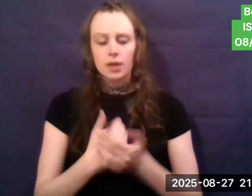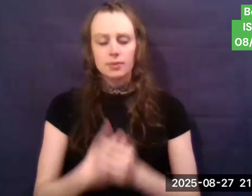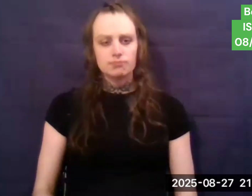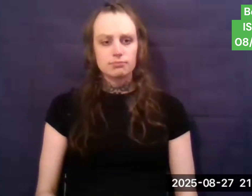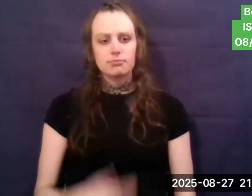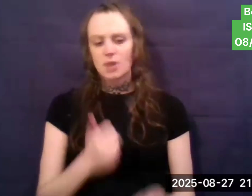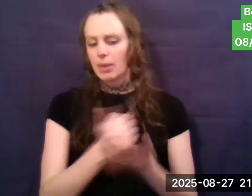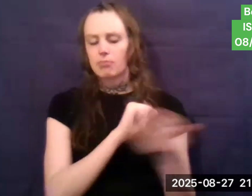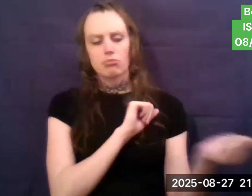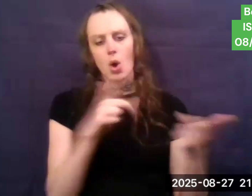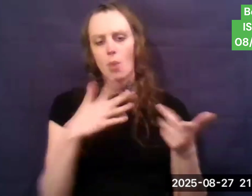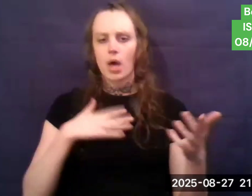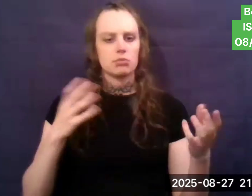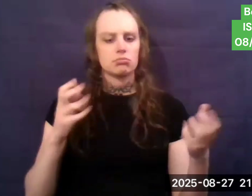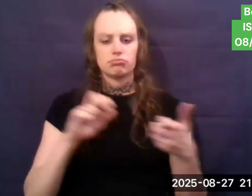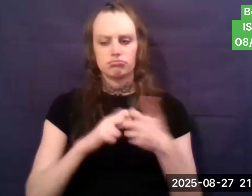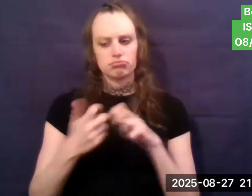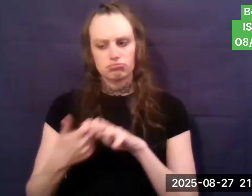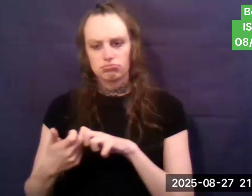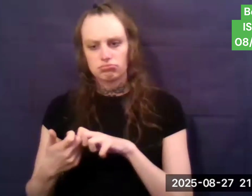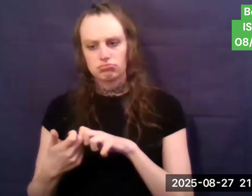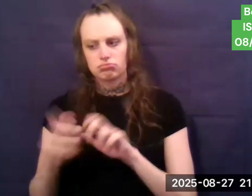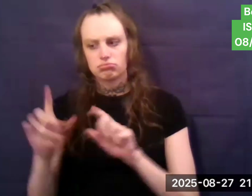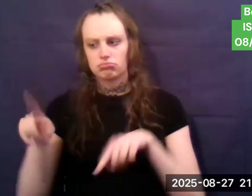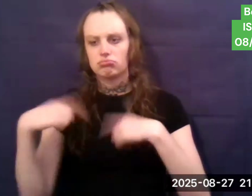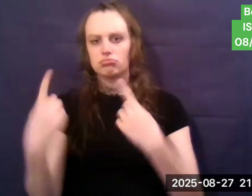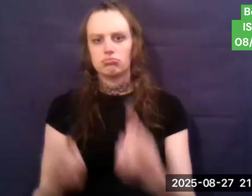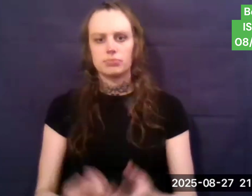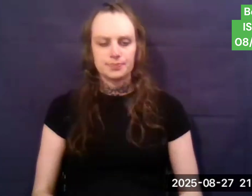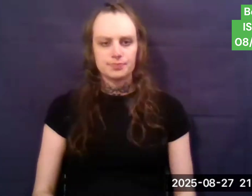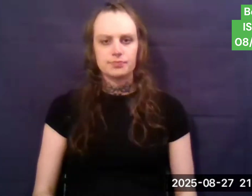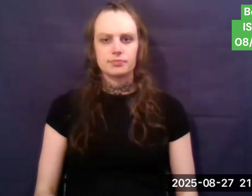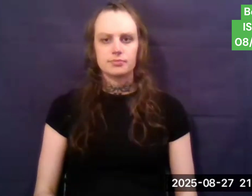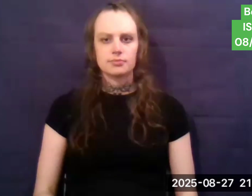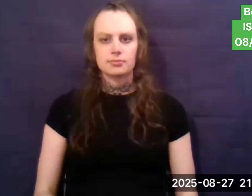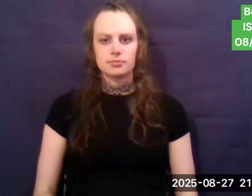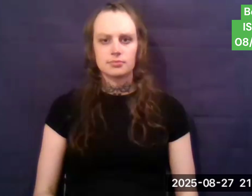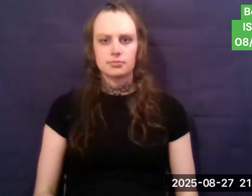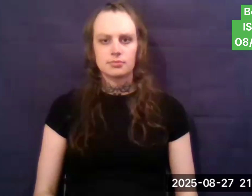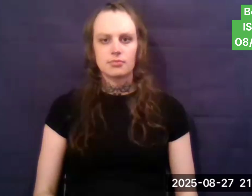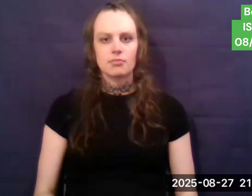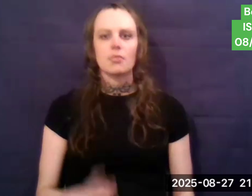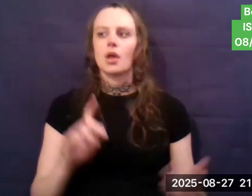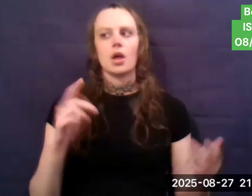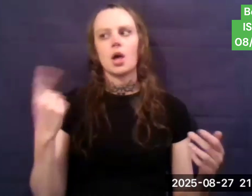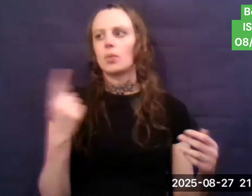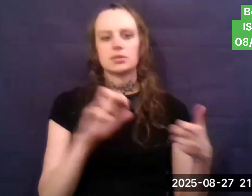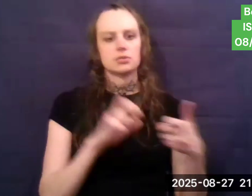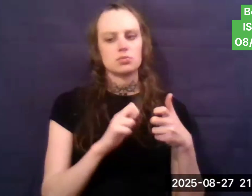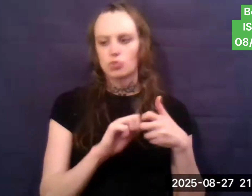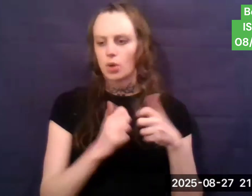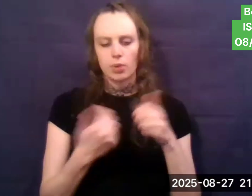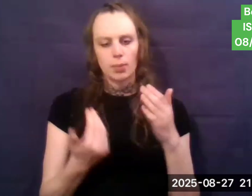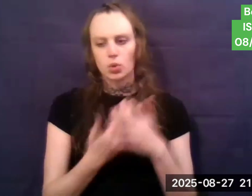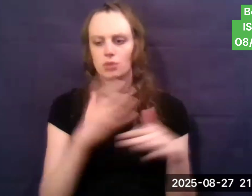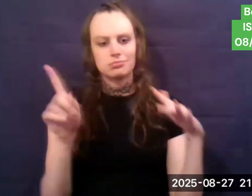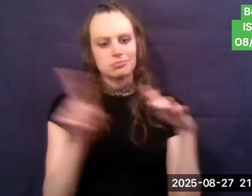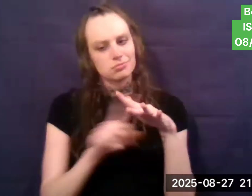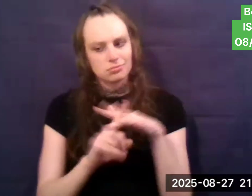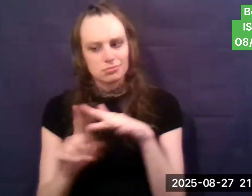issues to date, because they never seem to stop coming, right? So on